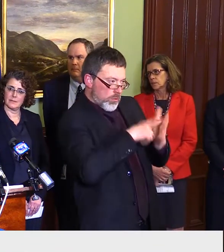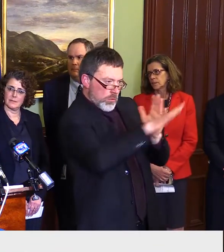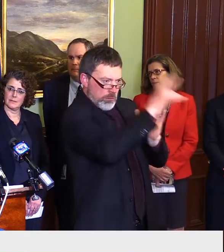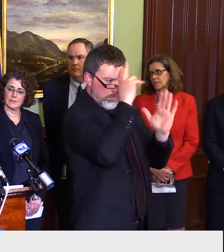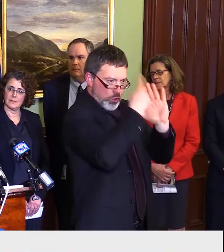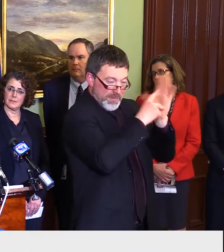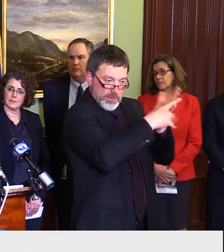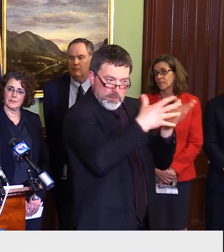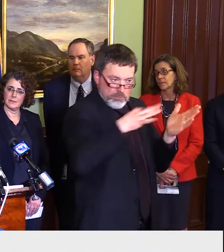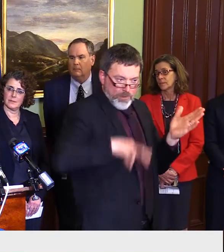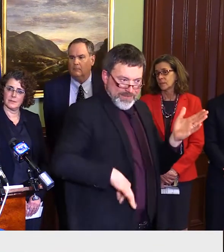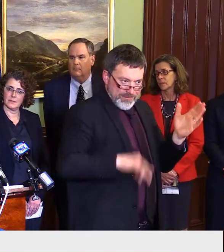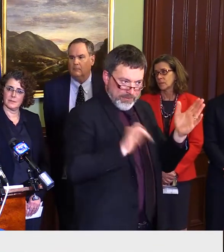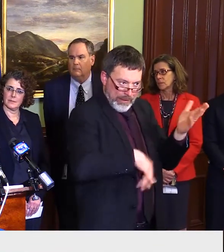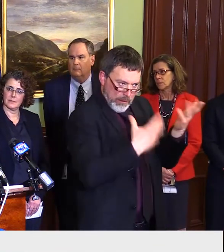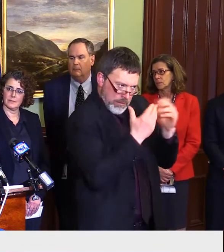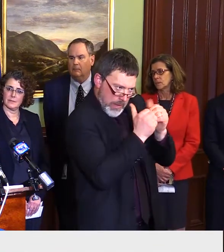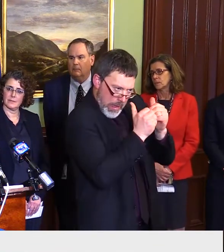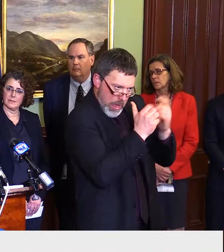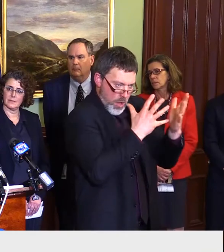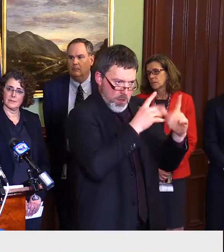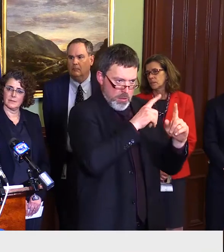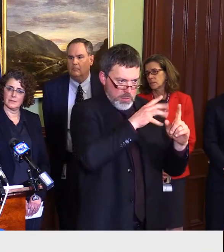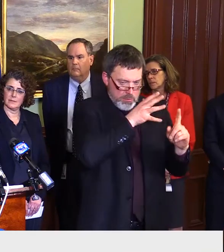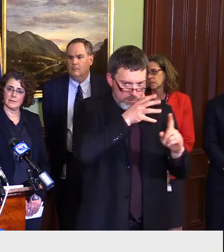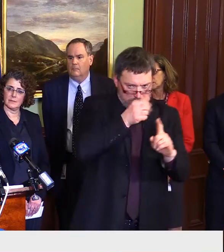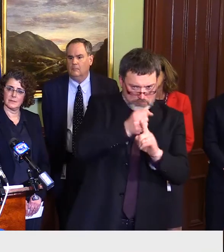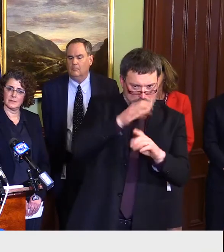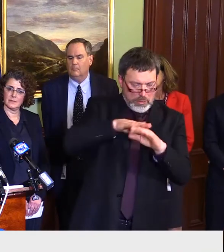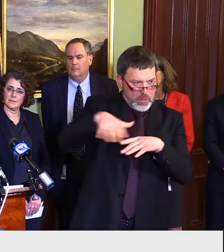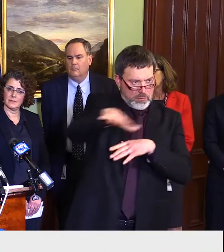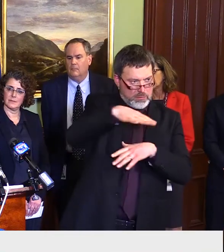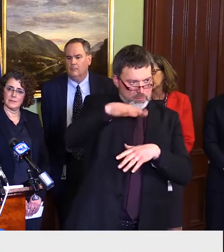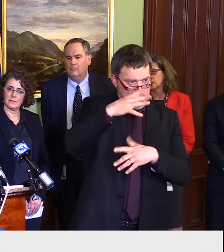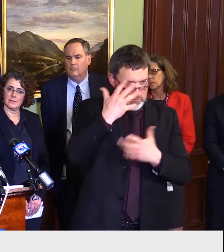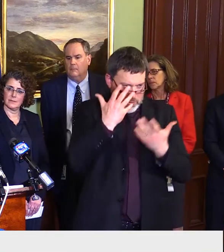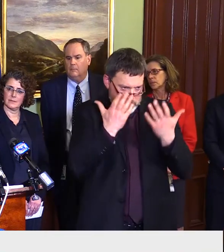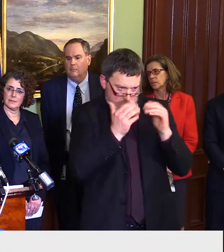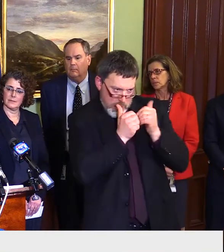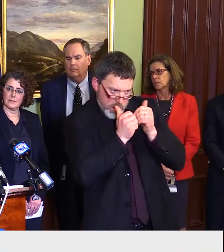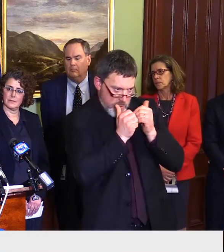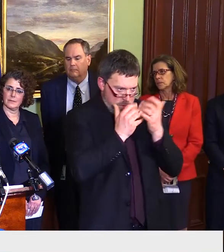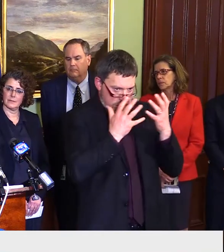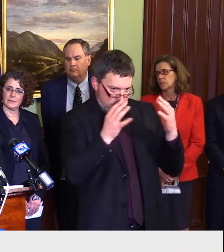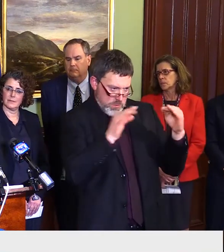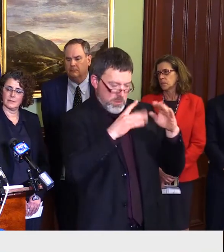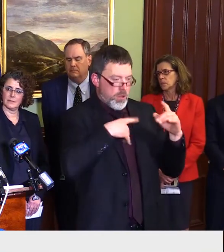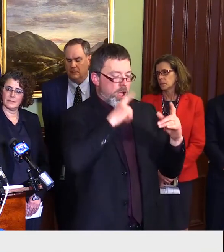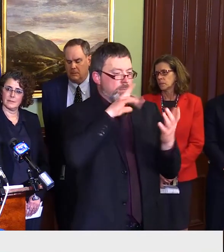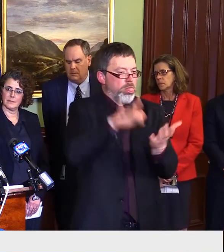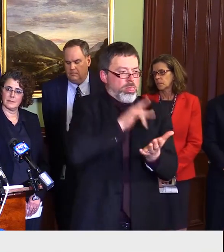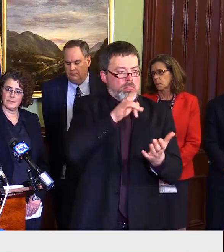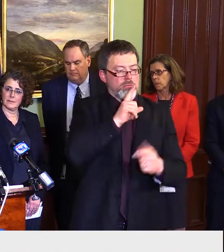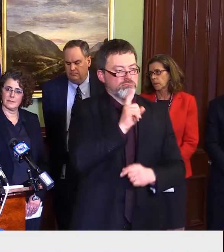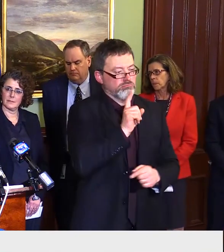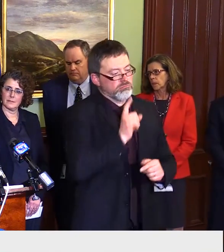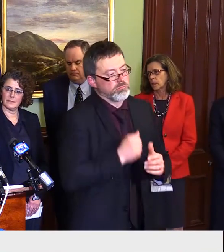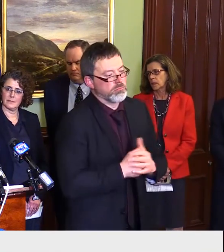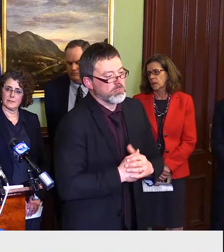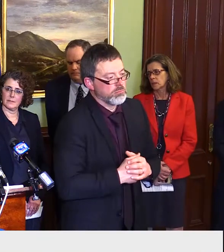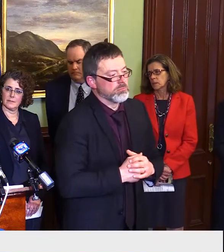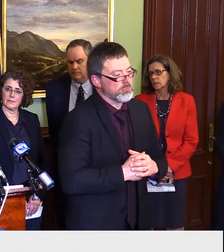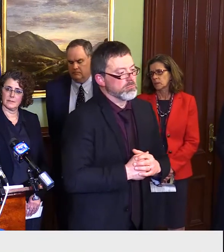9 last night at a meeting, and I tasked them with that at that point. So I don't think we've come to any conclusions, but we hope